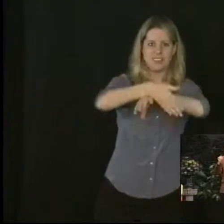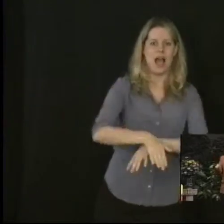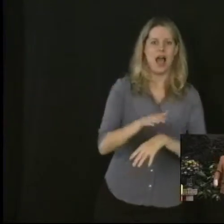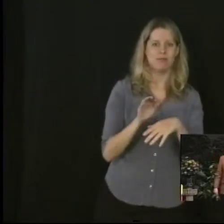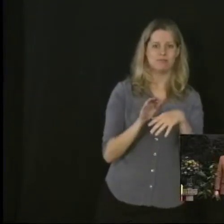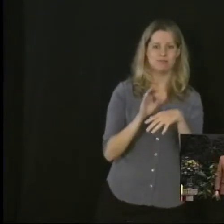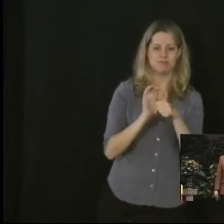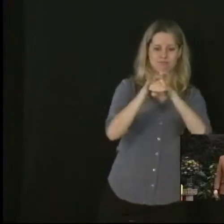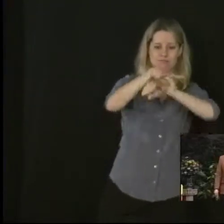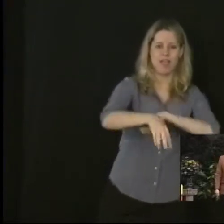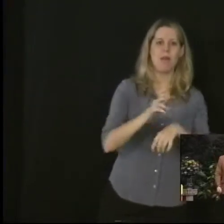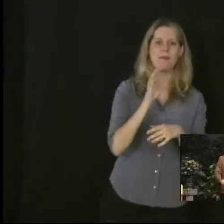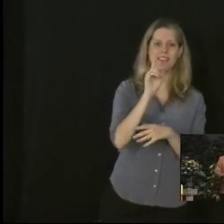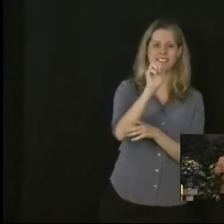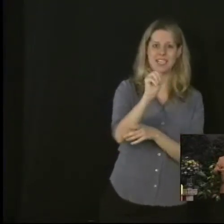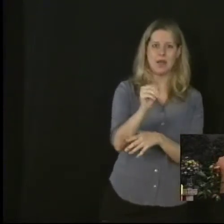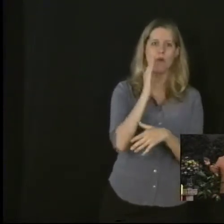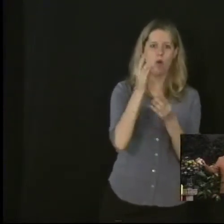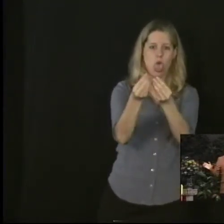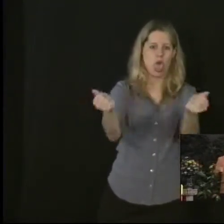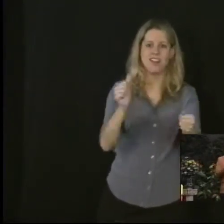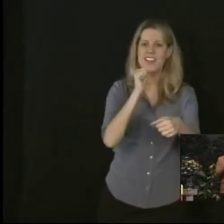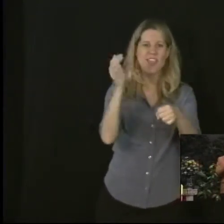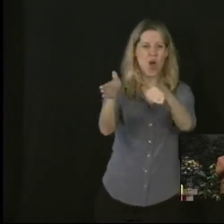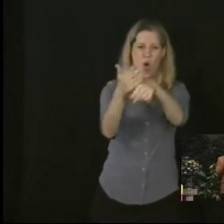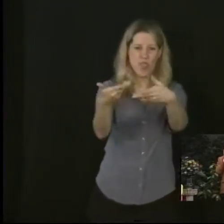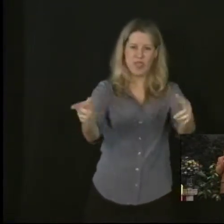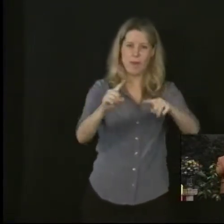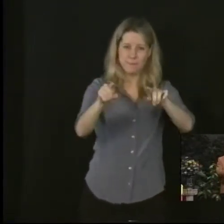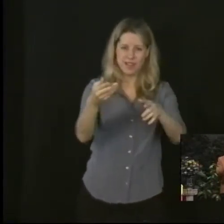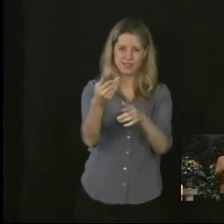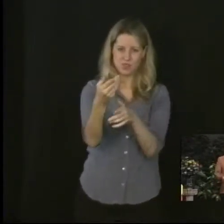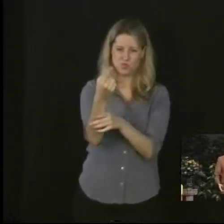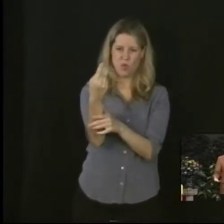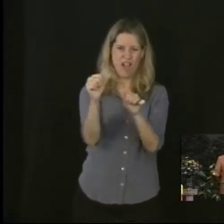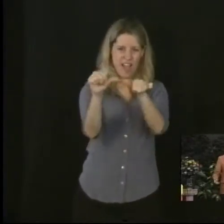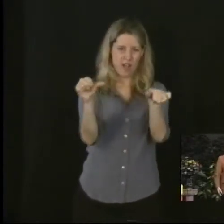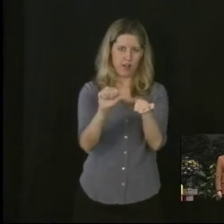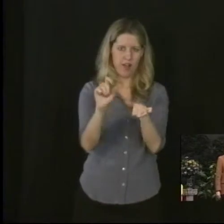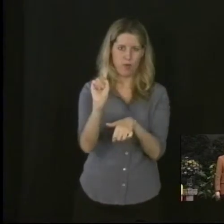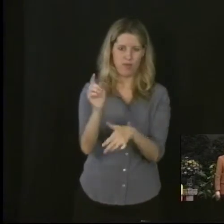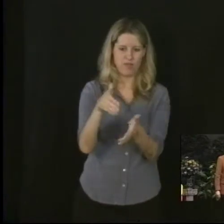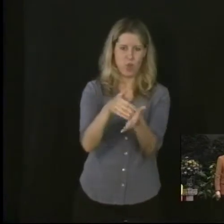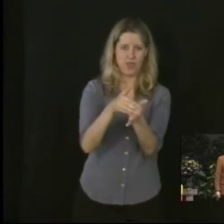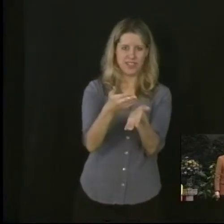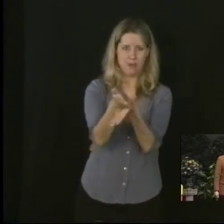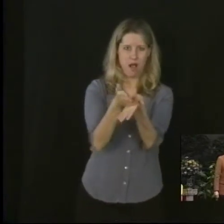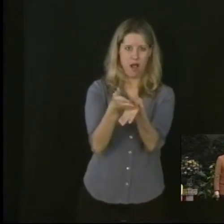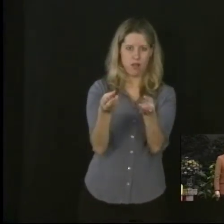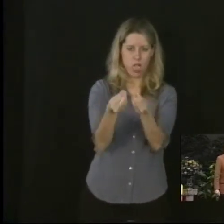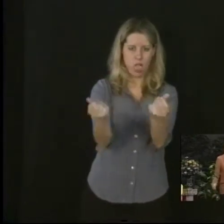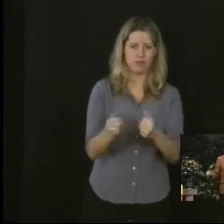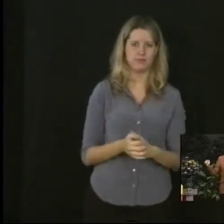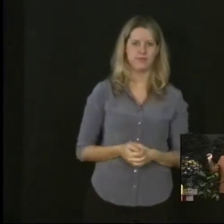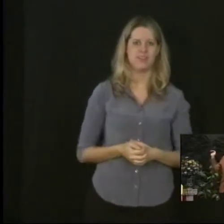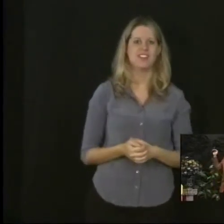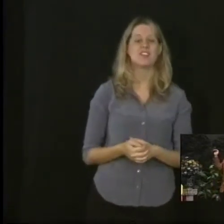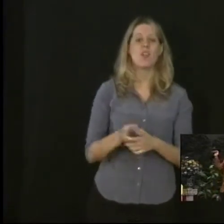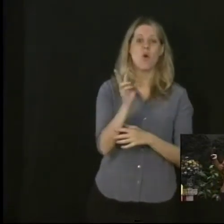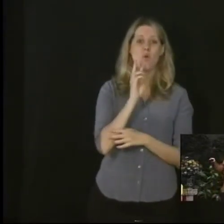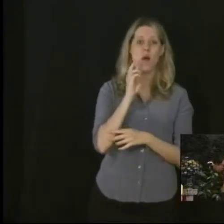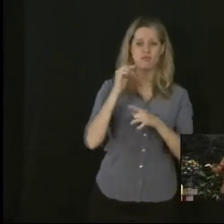hurry. And it doesn't wash away the whole dam, it washes one slot, wherever the water finds the weakest point. So the water's